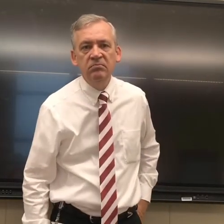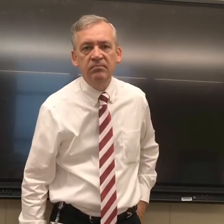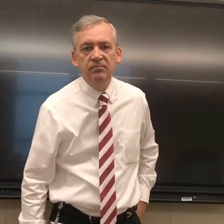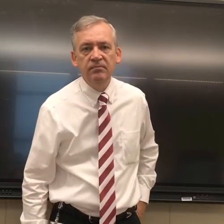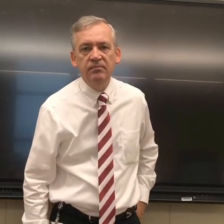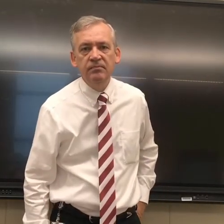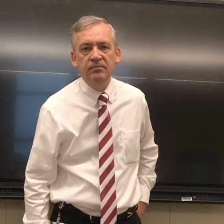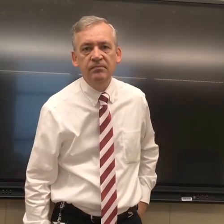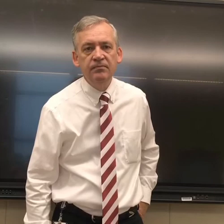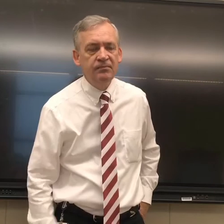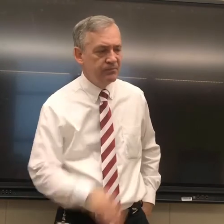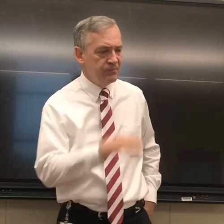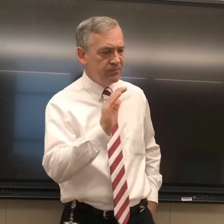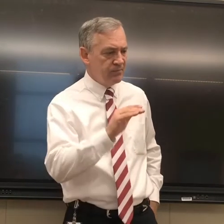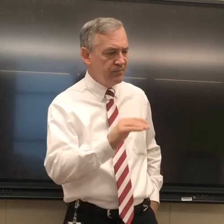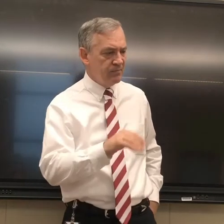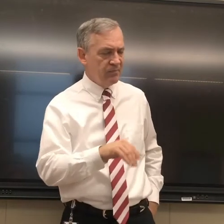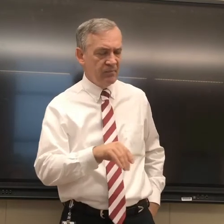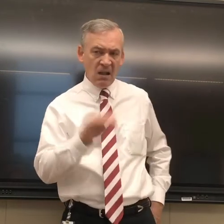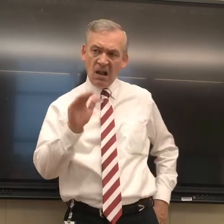Lisbeth, you lost your mind? Panted Joey.